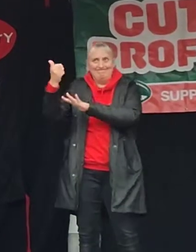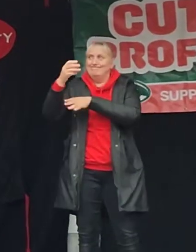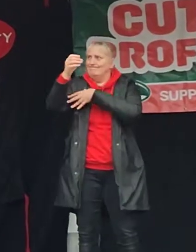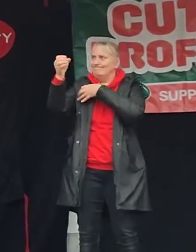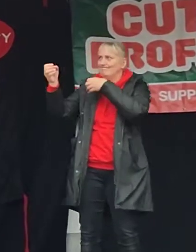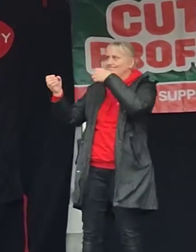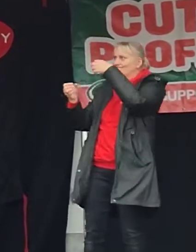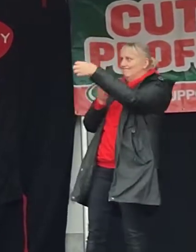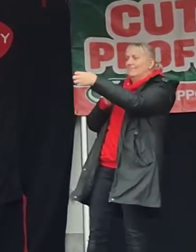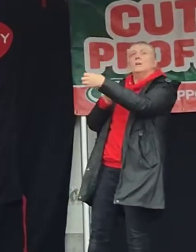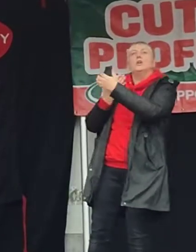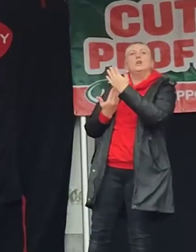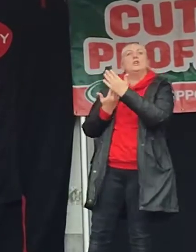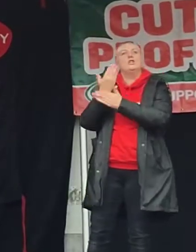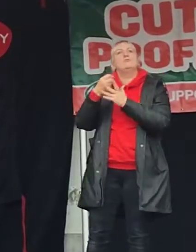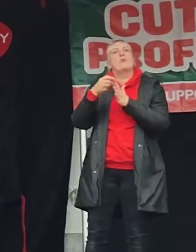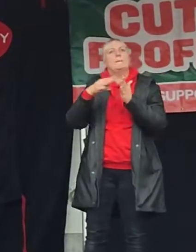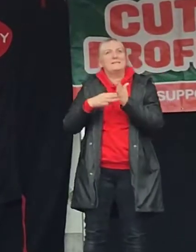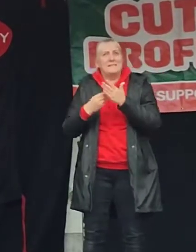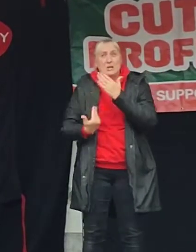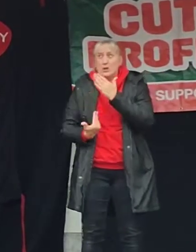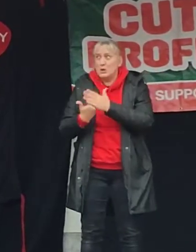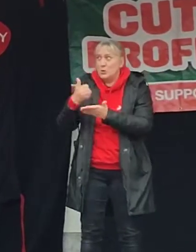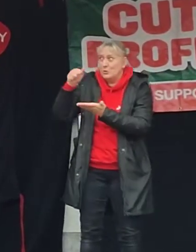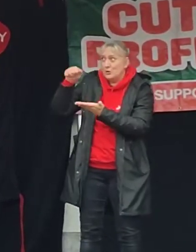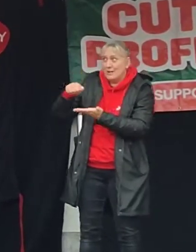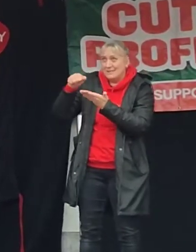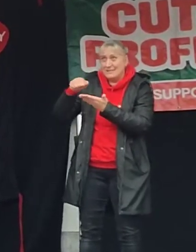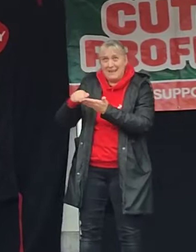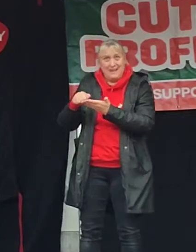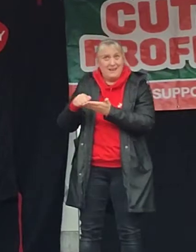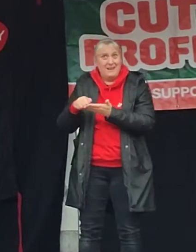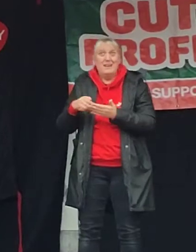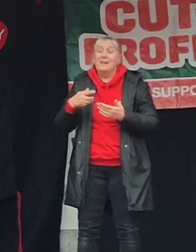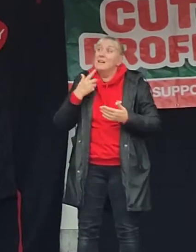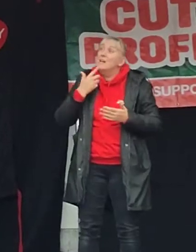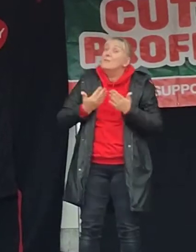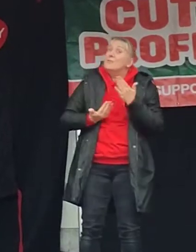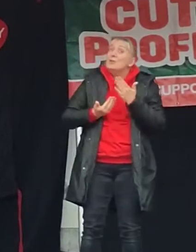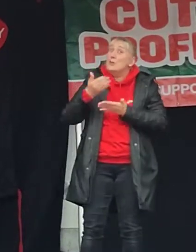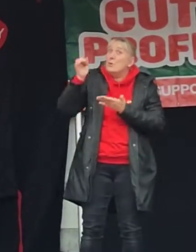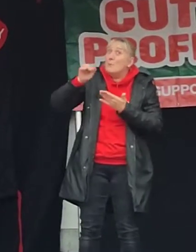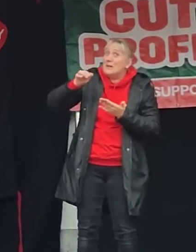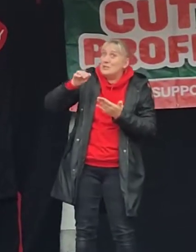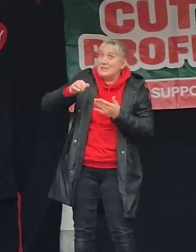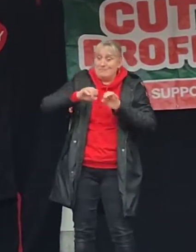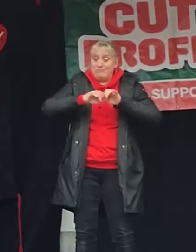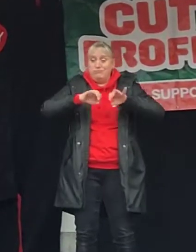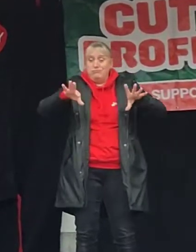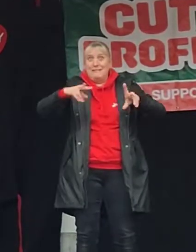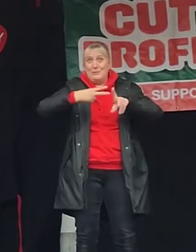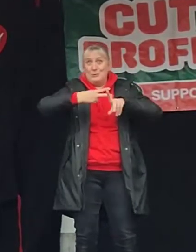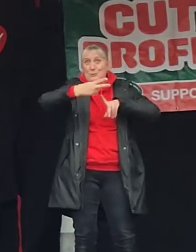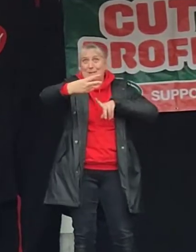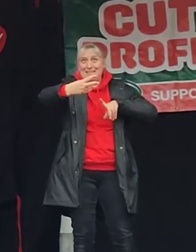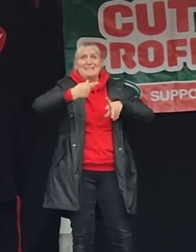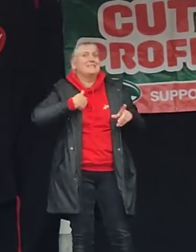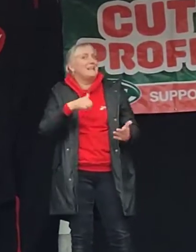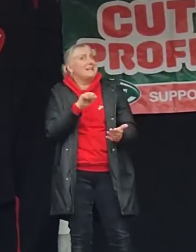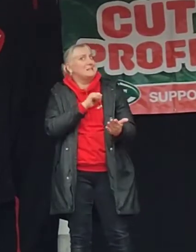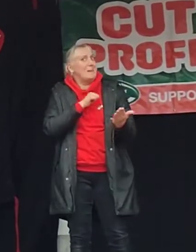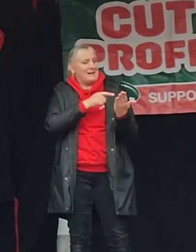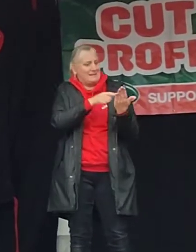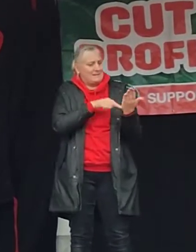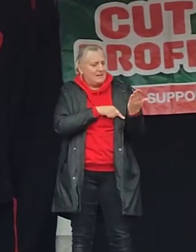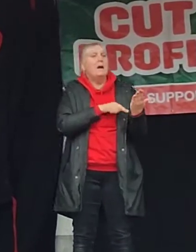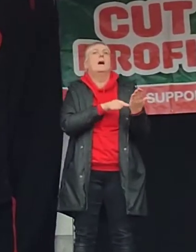and a new Chancellor. I don't have high hopes of this budget coming up. What I suspect is it'll be